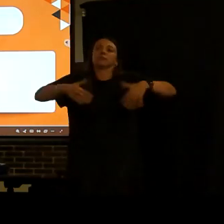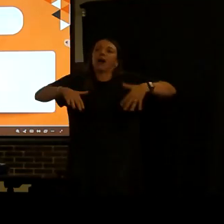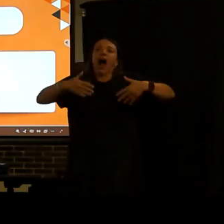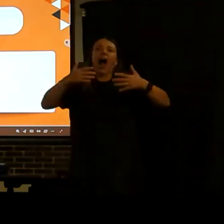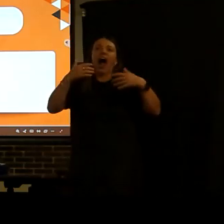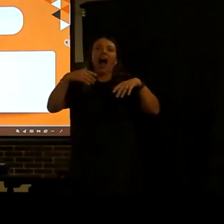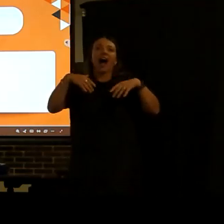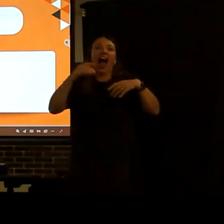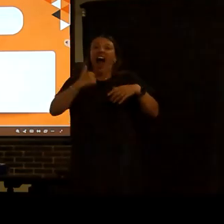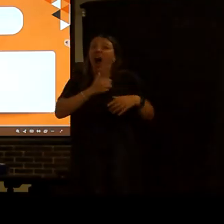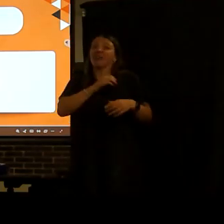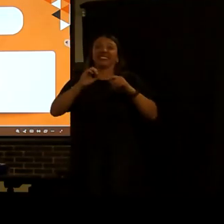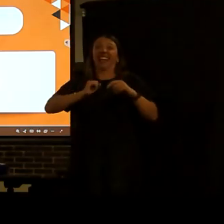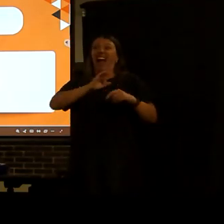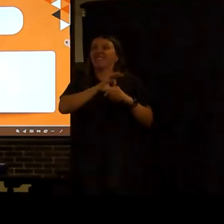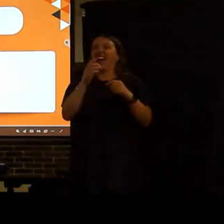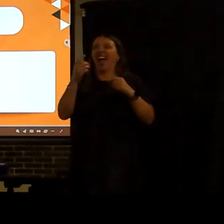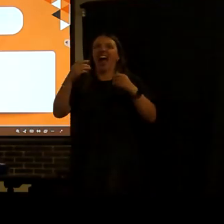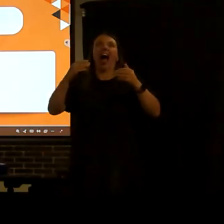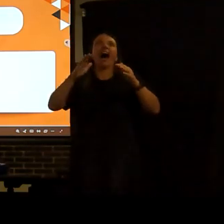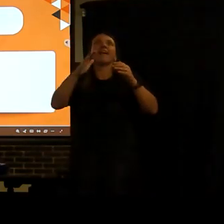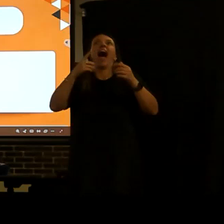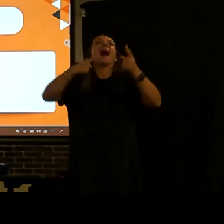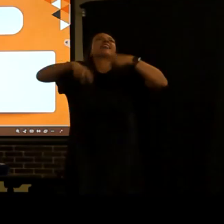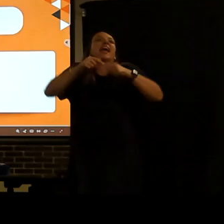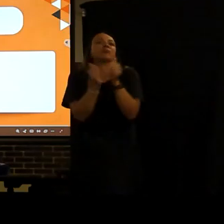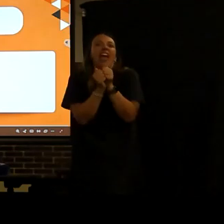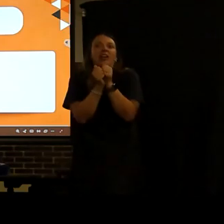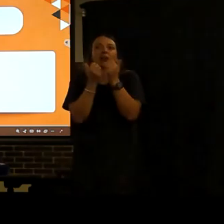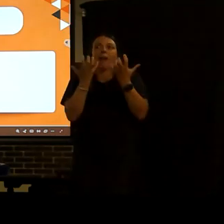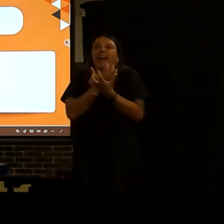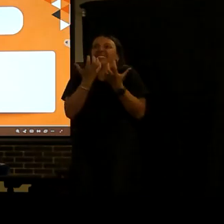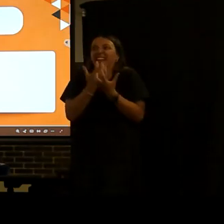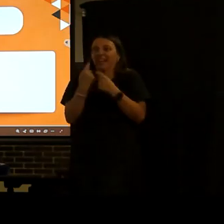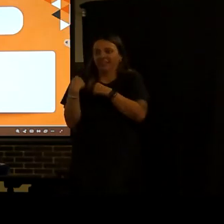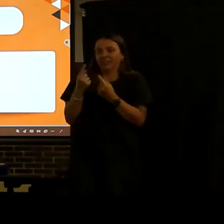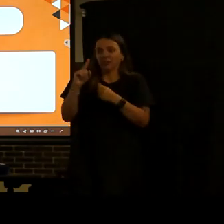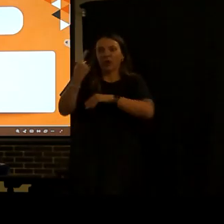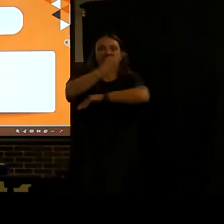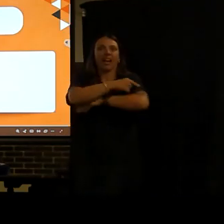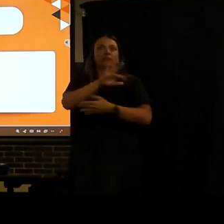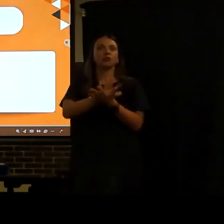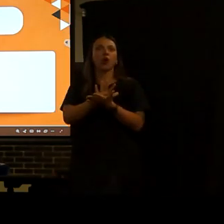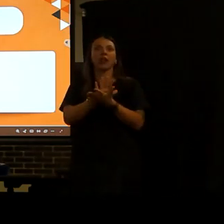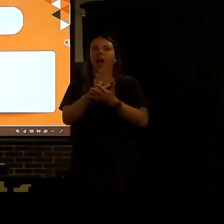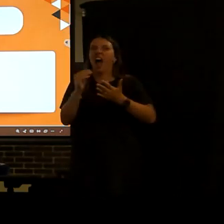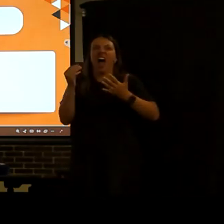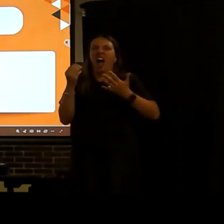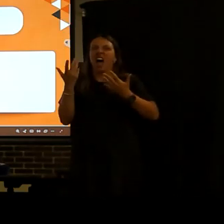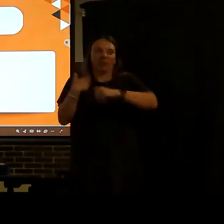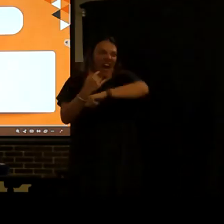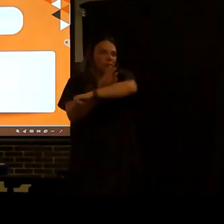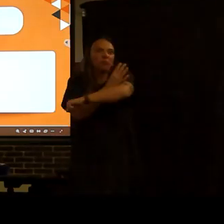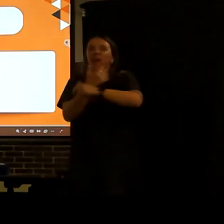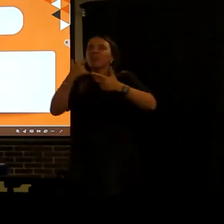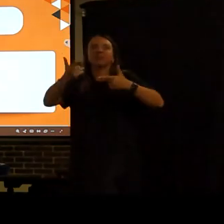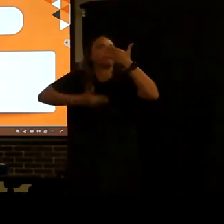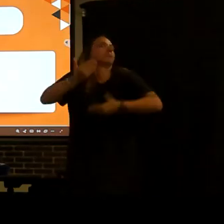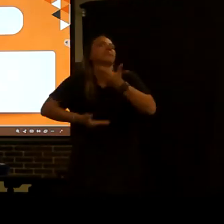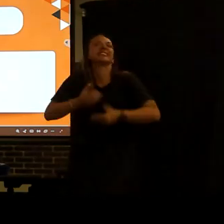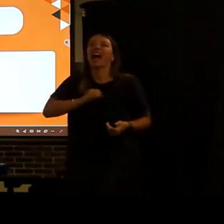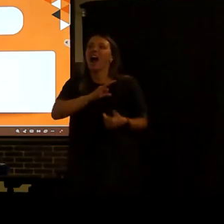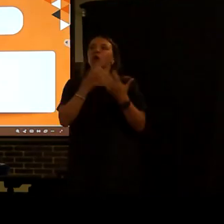budgets and how it's impacting us. And our staff, we've all come together and it's been incredible since the first day of